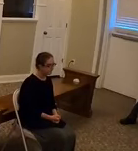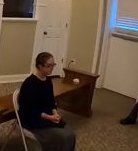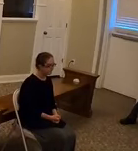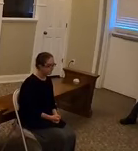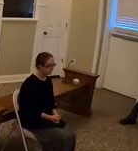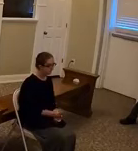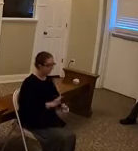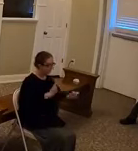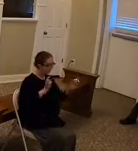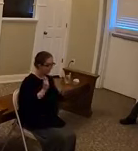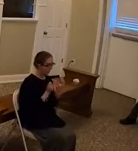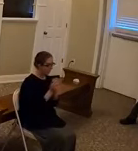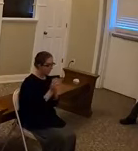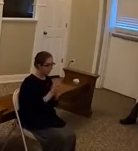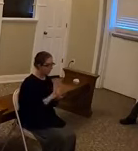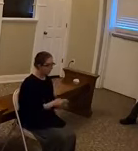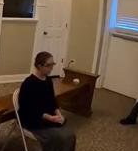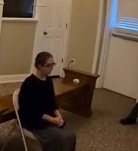And he began